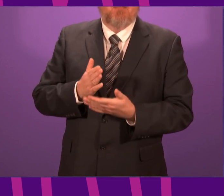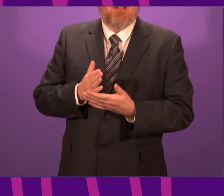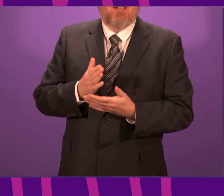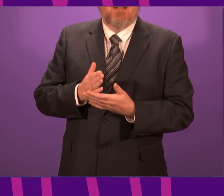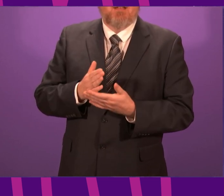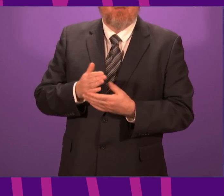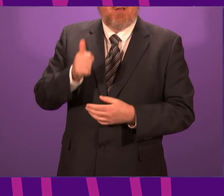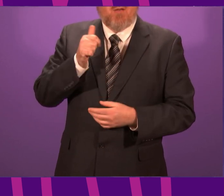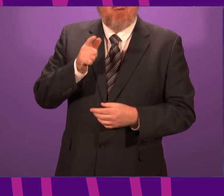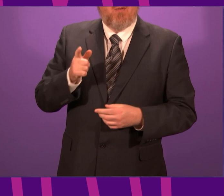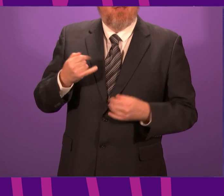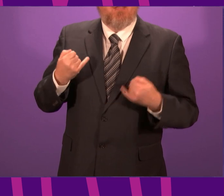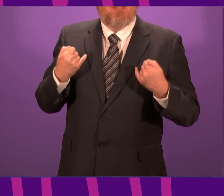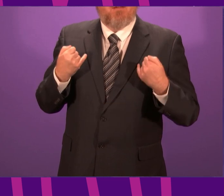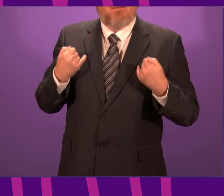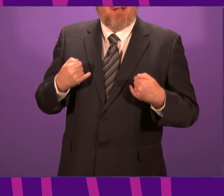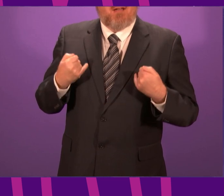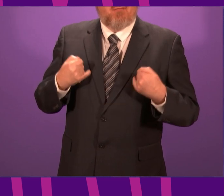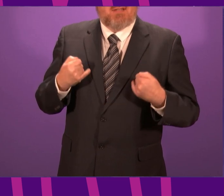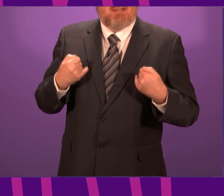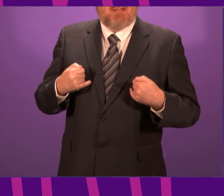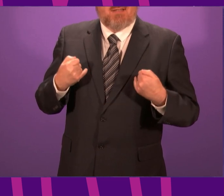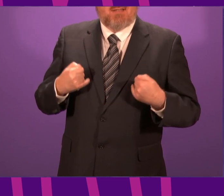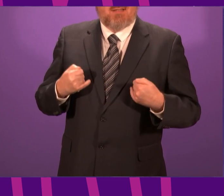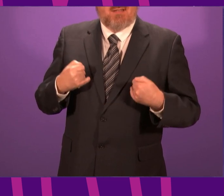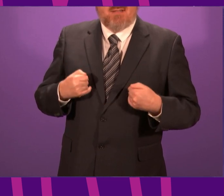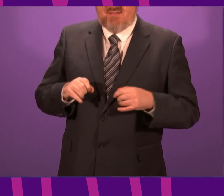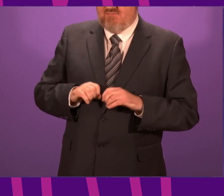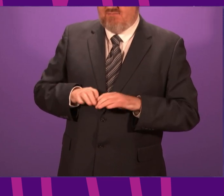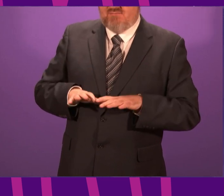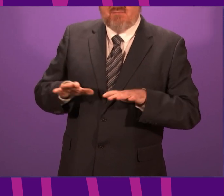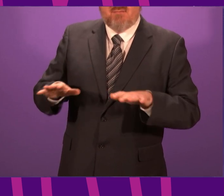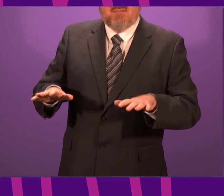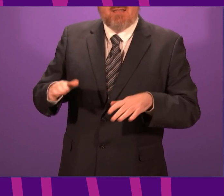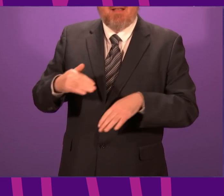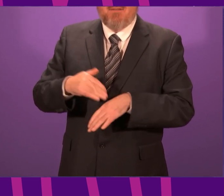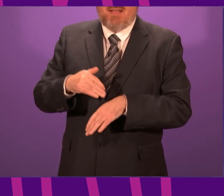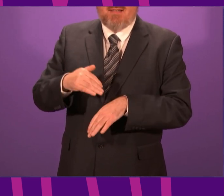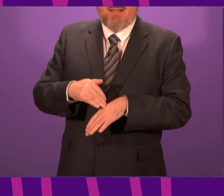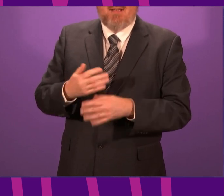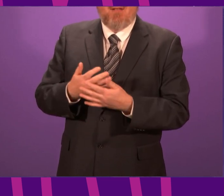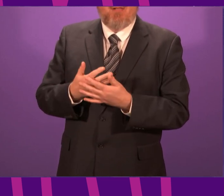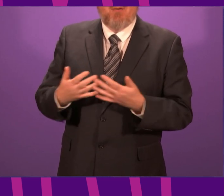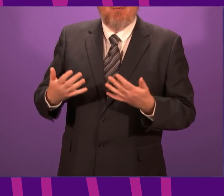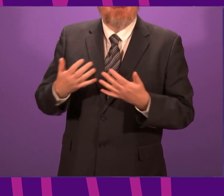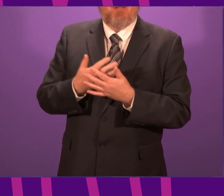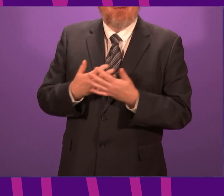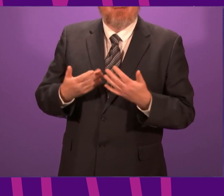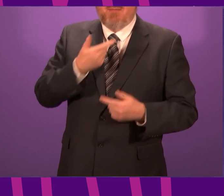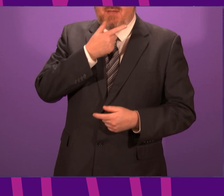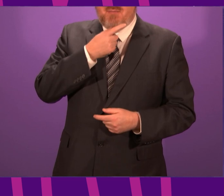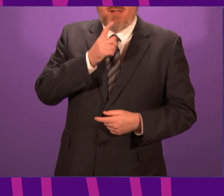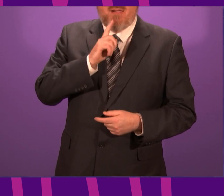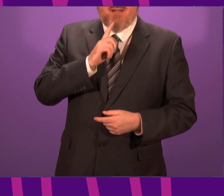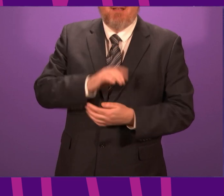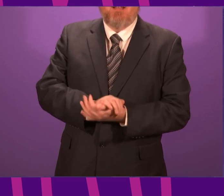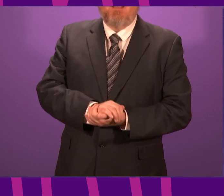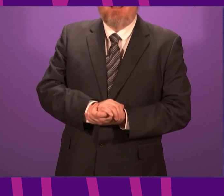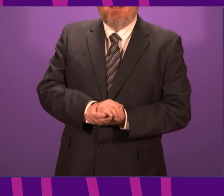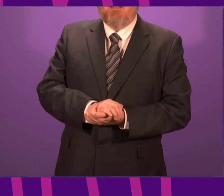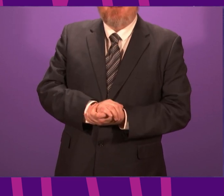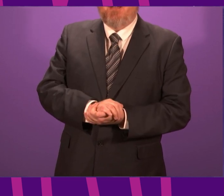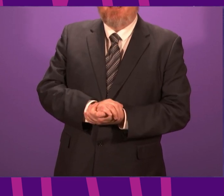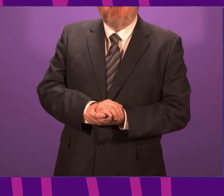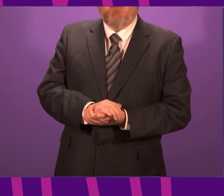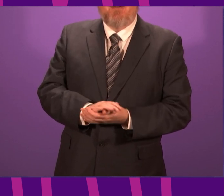that anyone wants to catch, and particularly not those with underlying health conditions. But I am also acutely aware from constituents of the